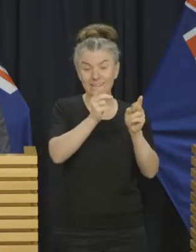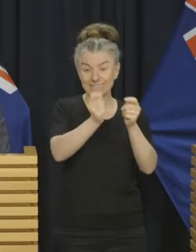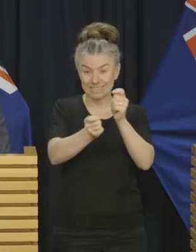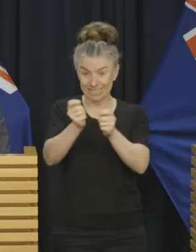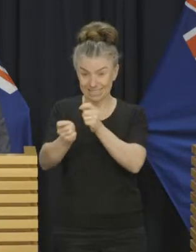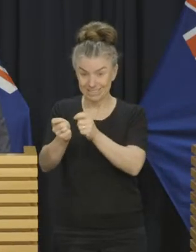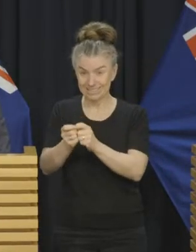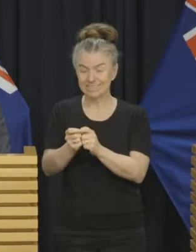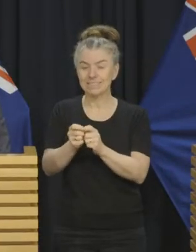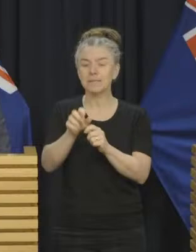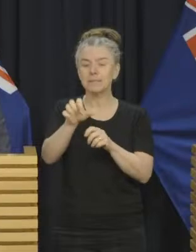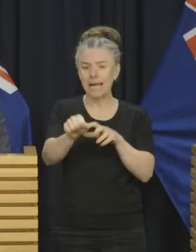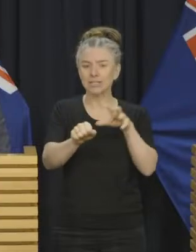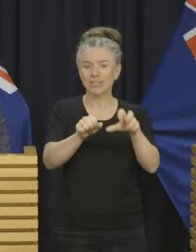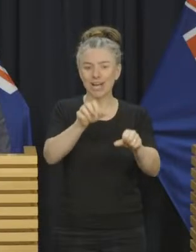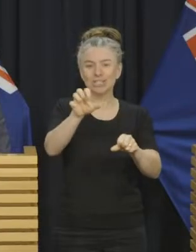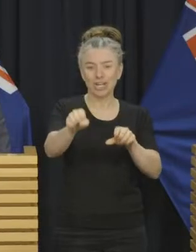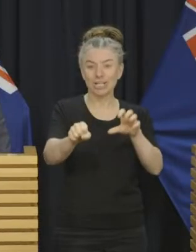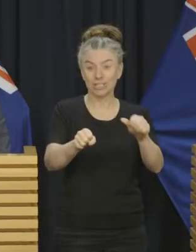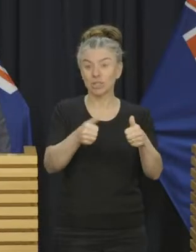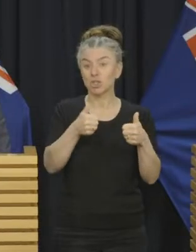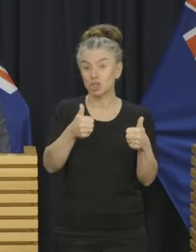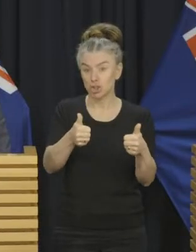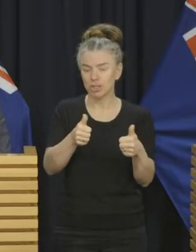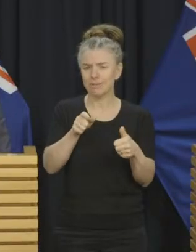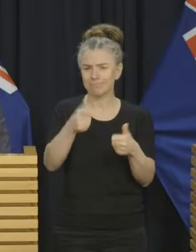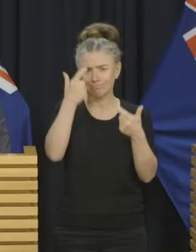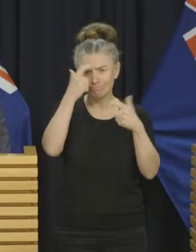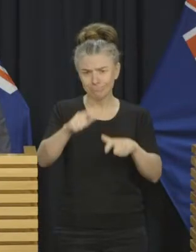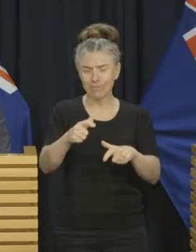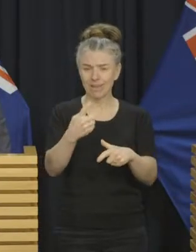detecting cases there. They are completing the